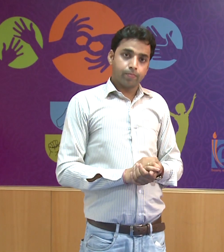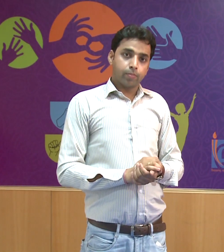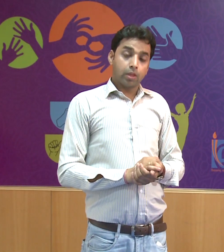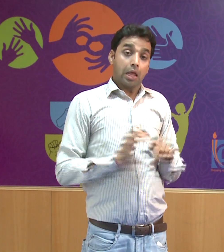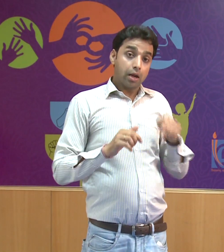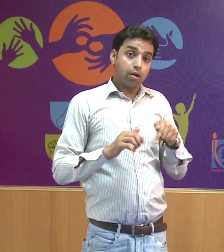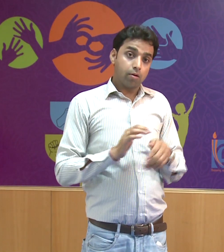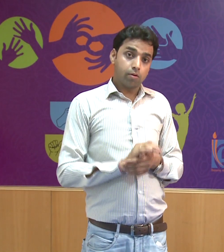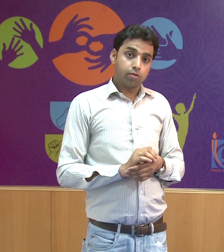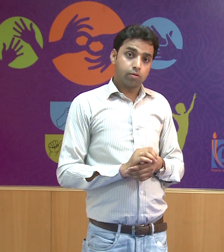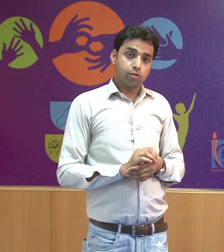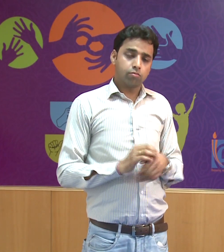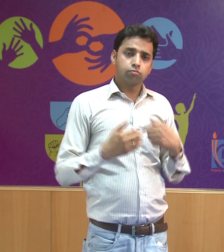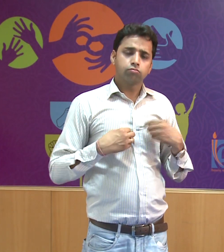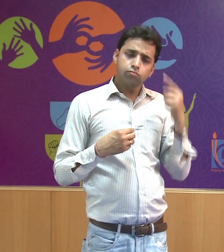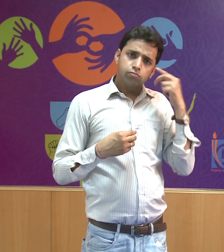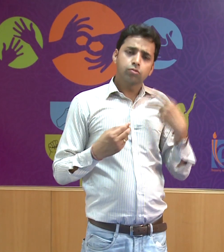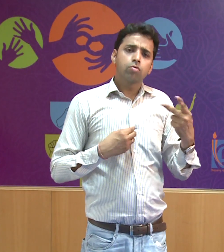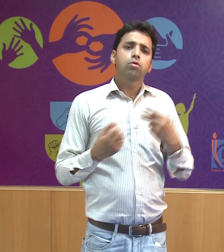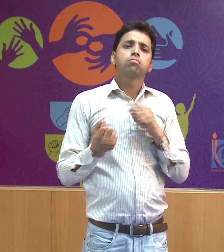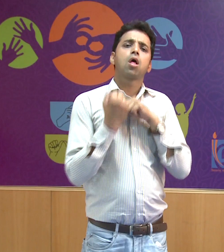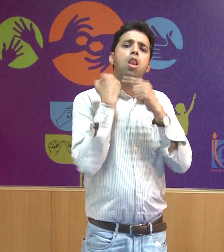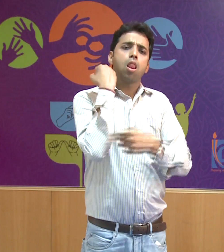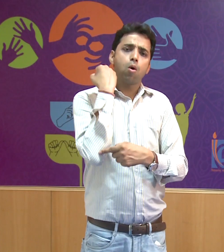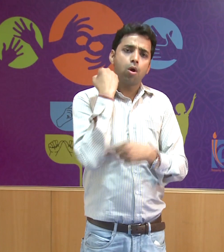Now that we have come to the end of this lesson,